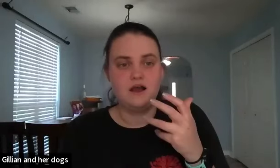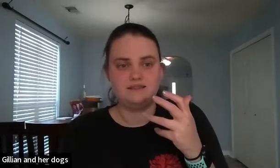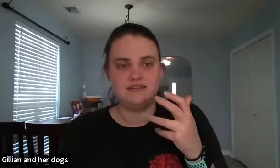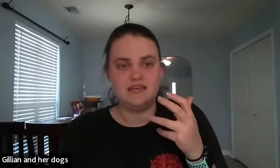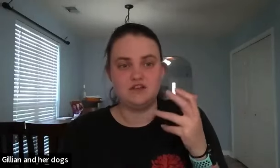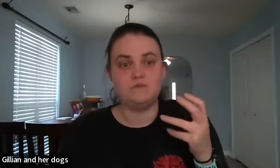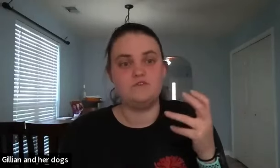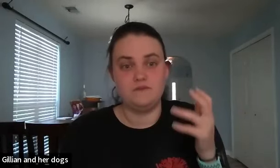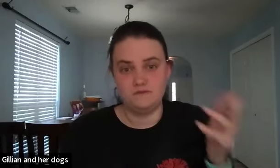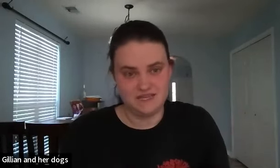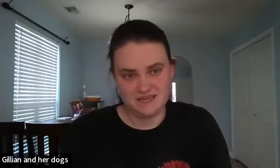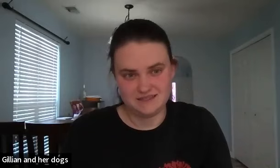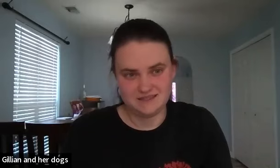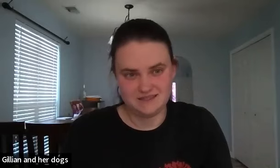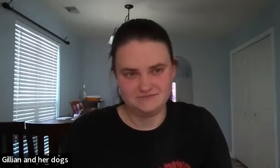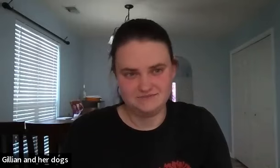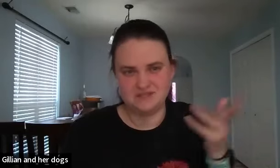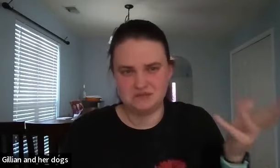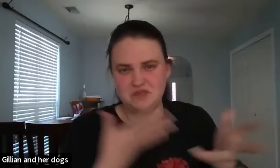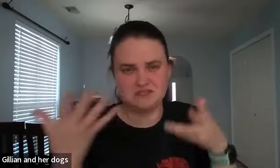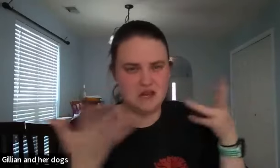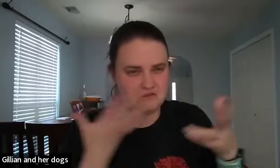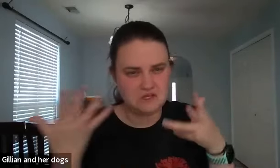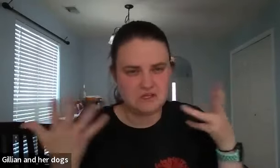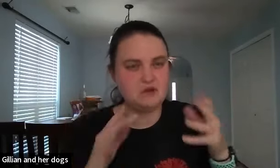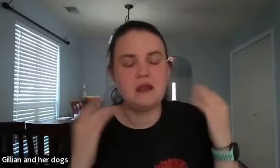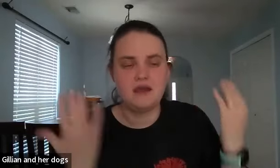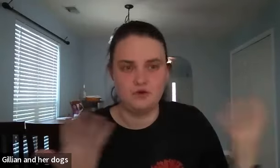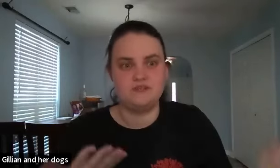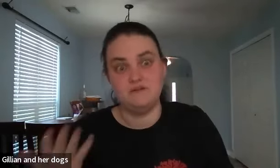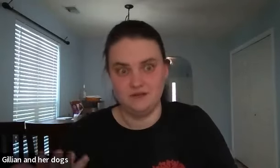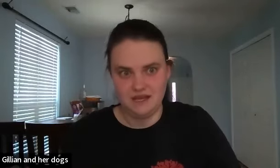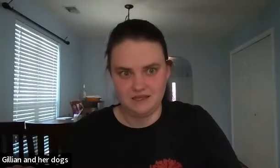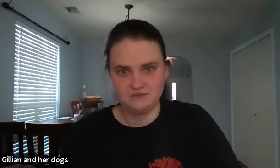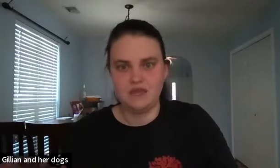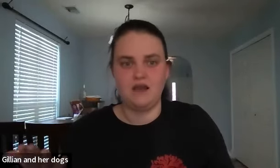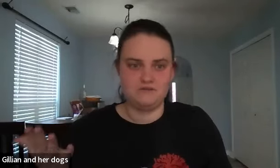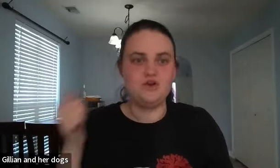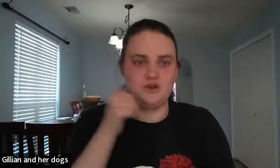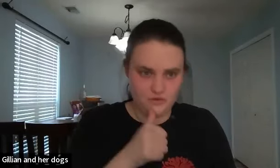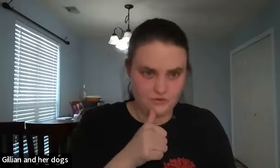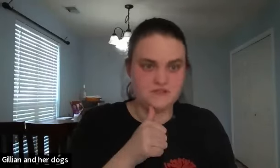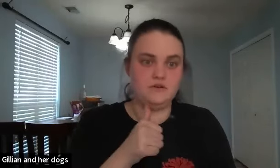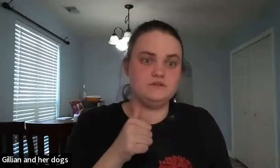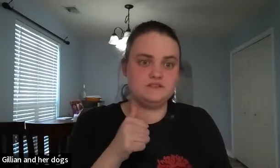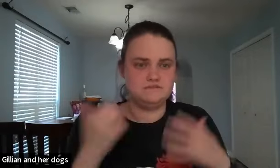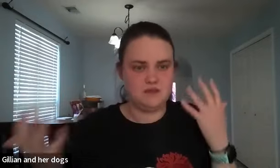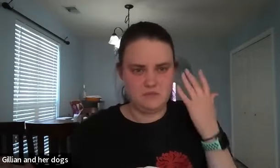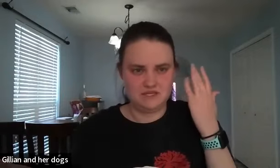not saying a group full of everydays, because that's not really, we don't have groups of everydays. We have groups of girls, if that makes